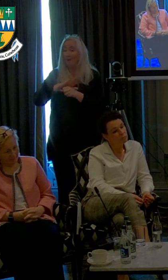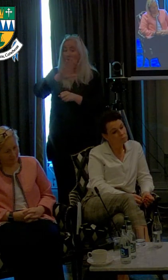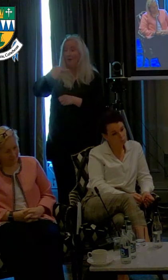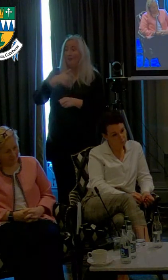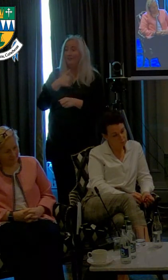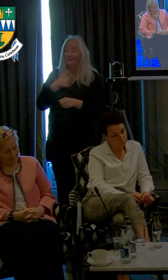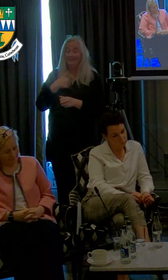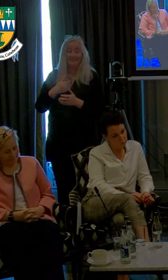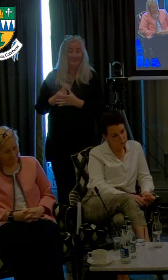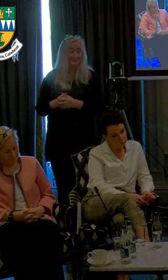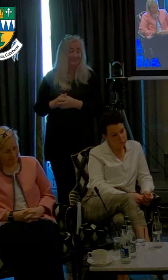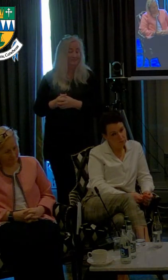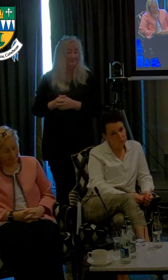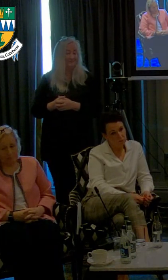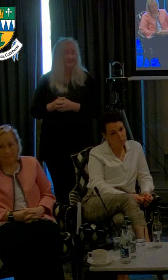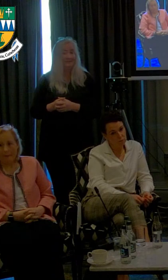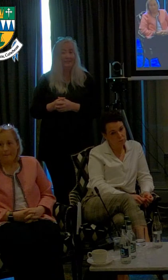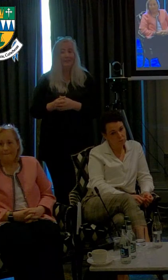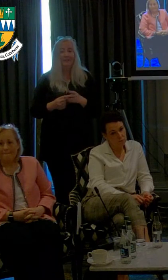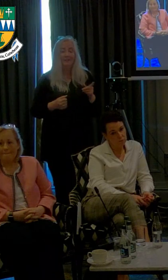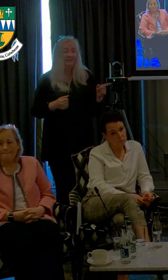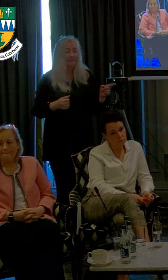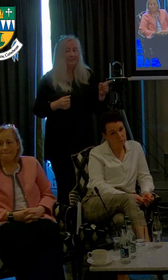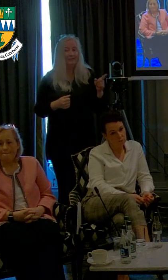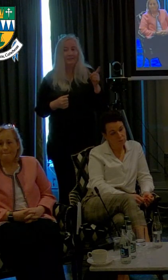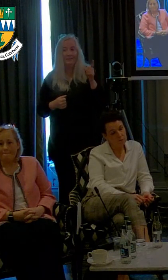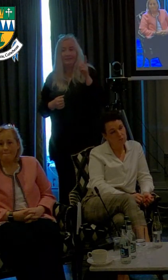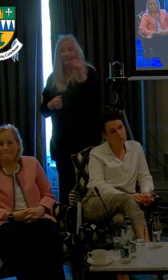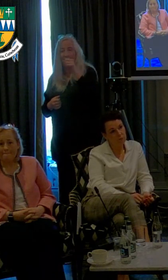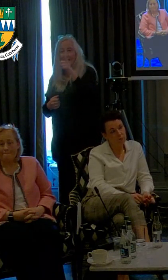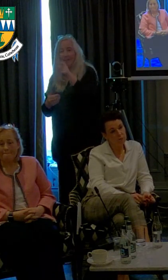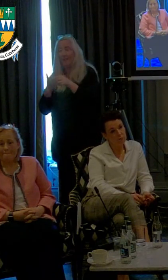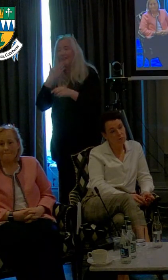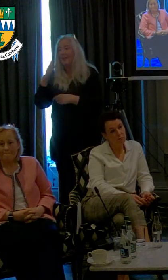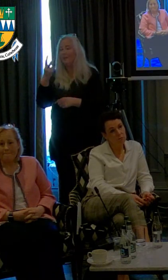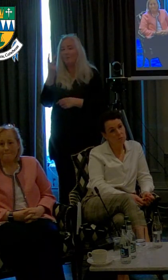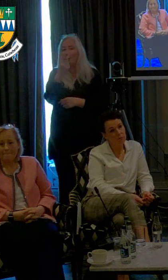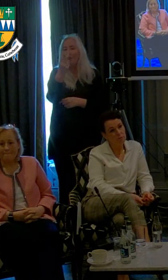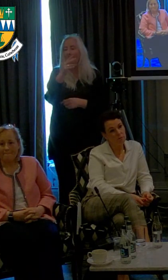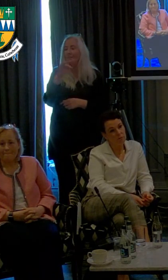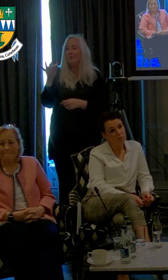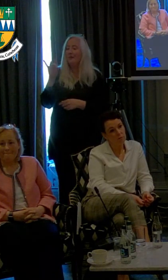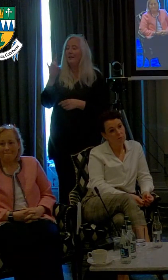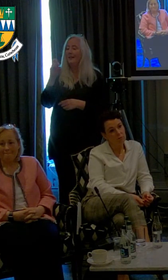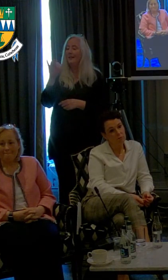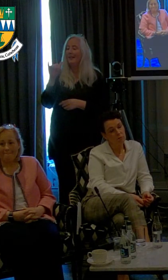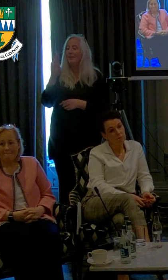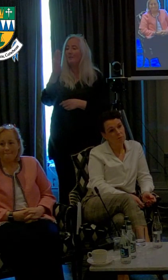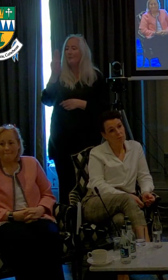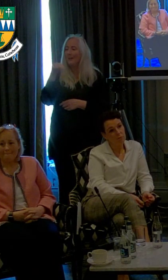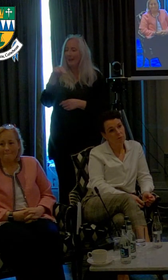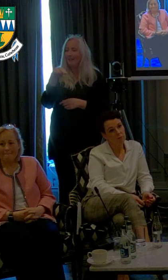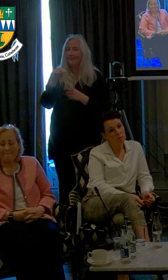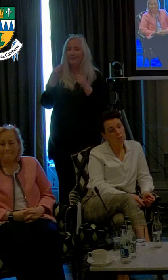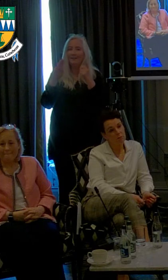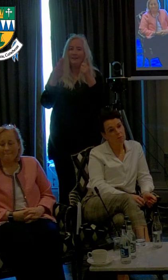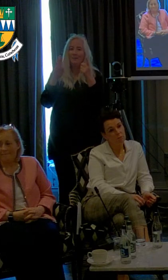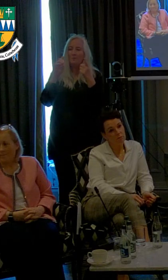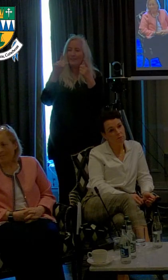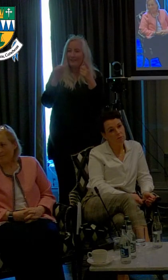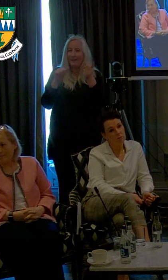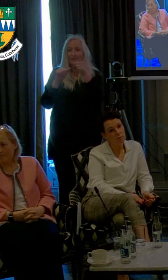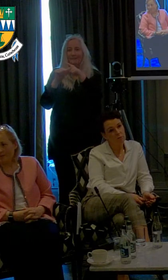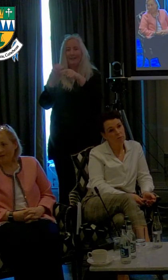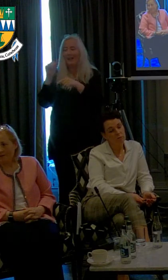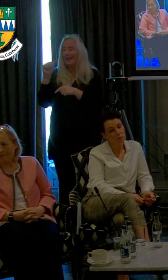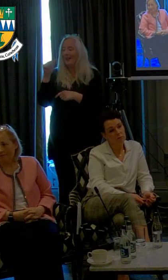have. And also to our representatives from the PPN, to Breeda and to Anne-Marie, you know, again, thank you very